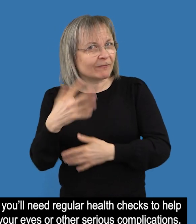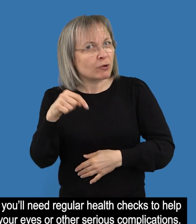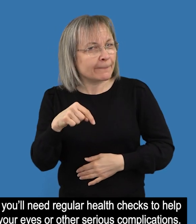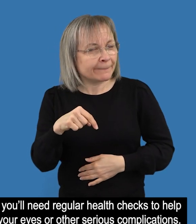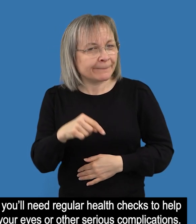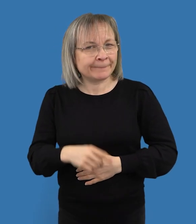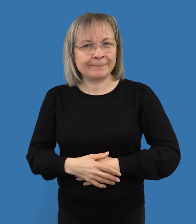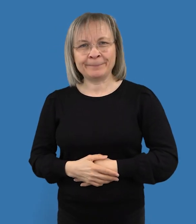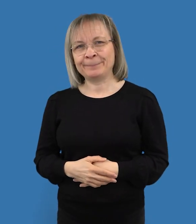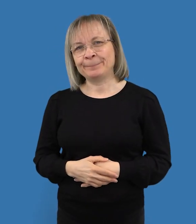complications.